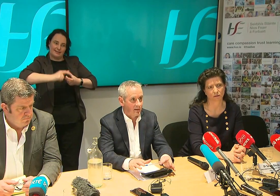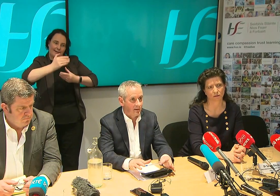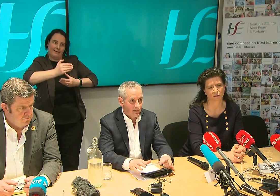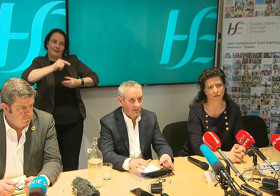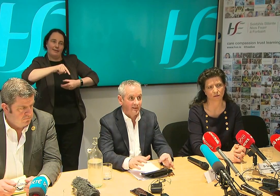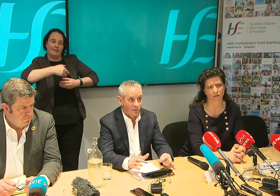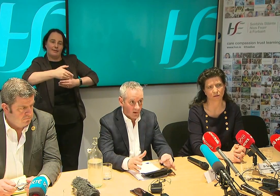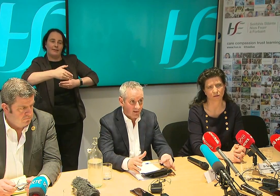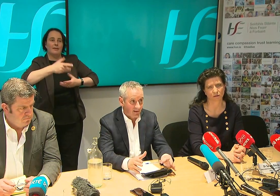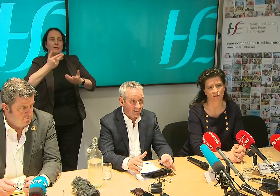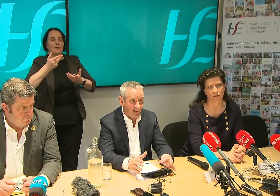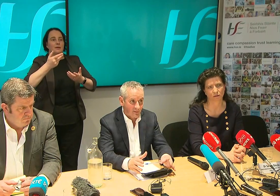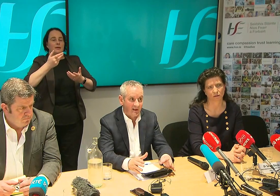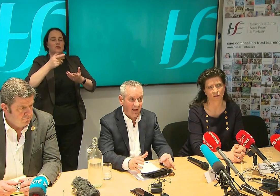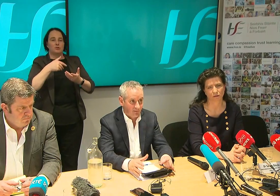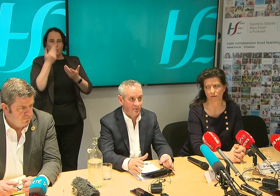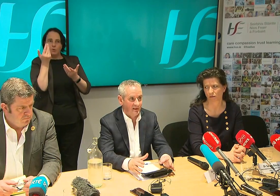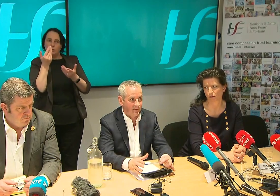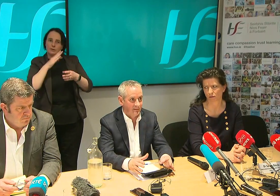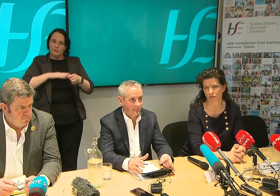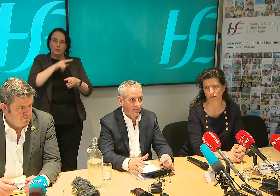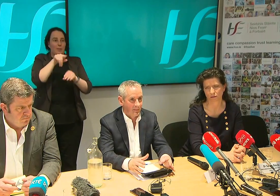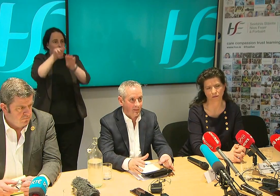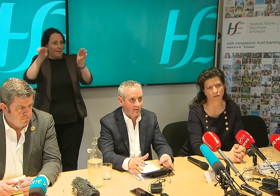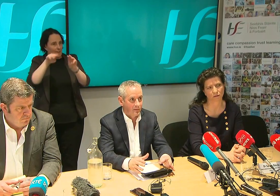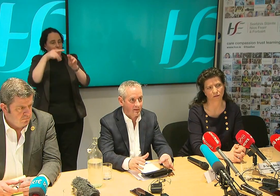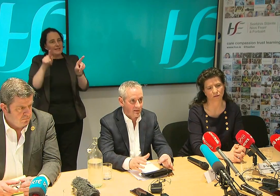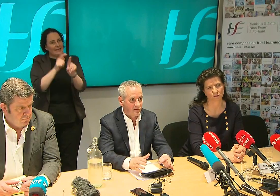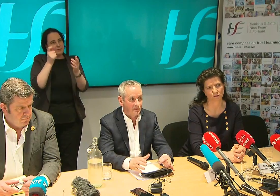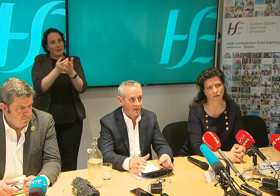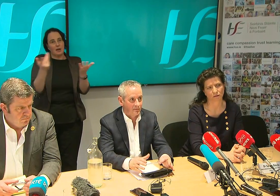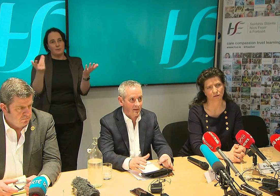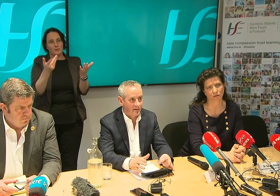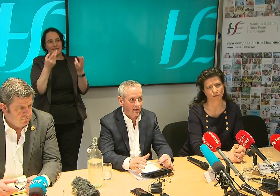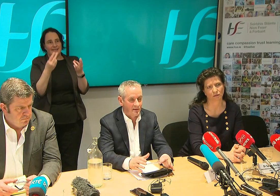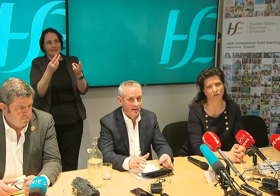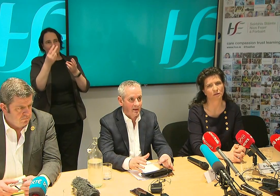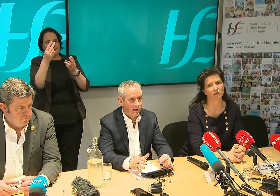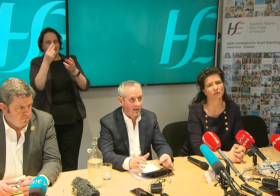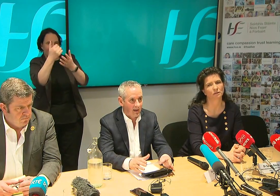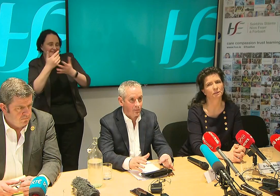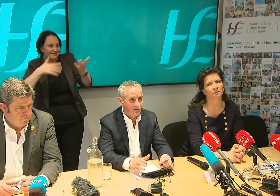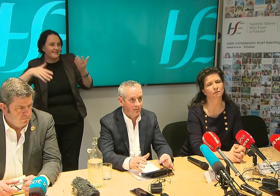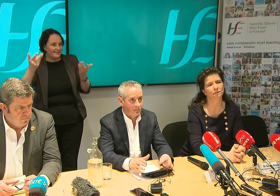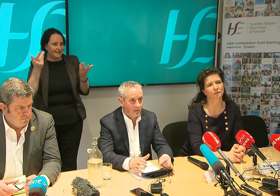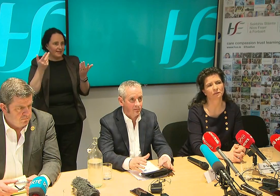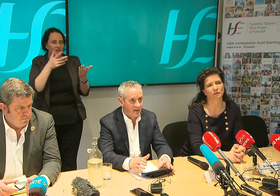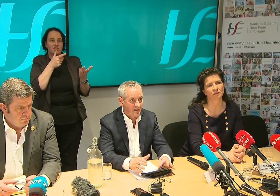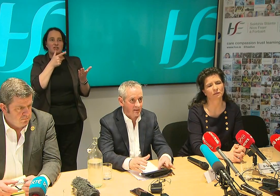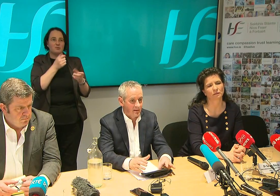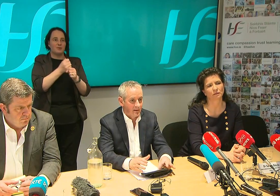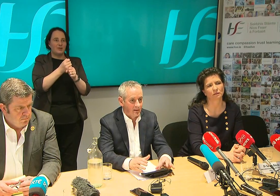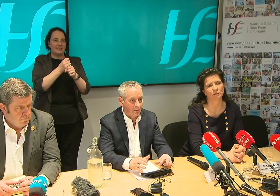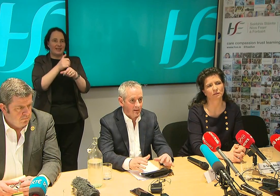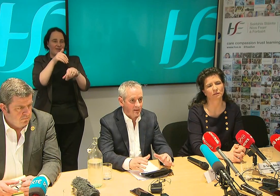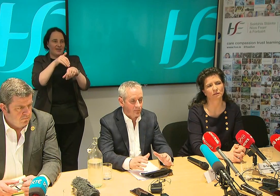the public. There's a wider call to arms to everybody here. So it's not just about affected areas. And again, I will